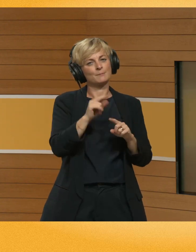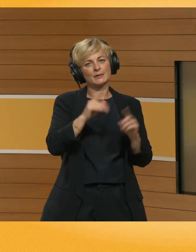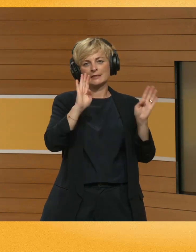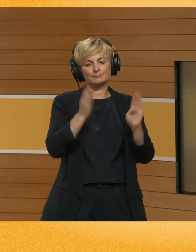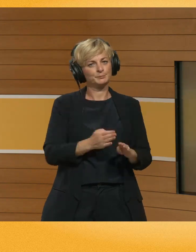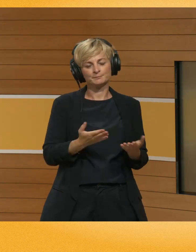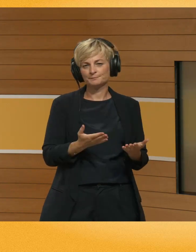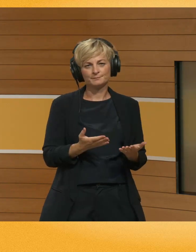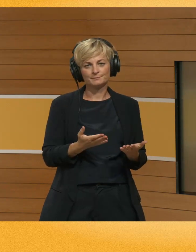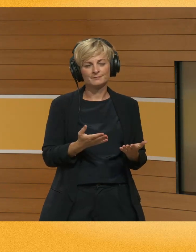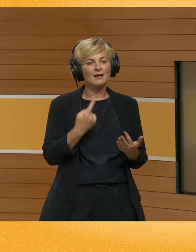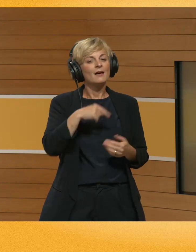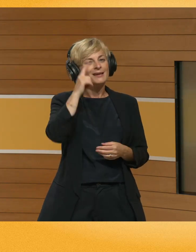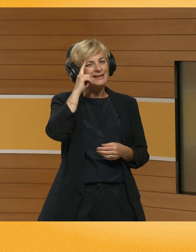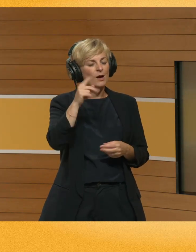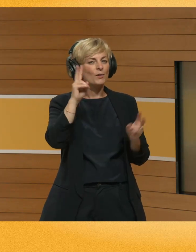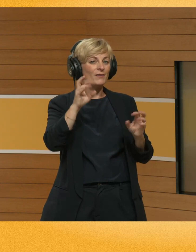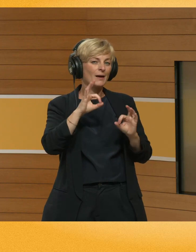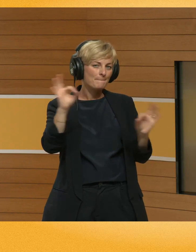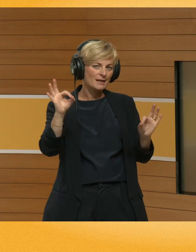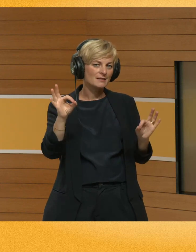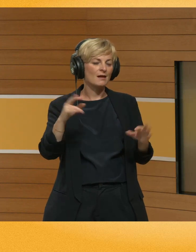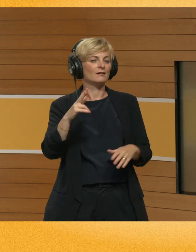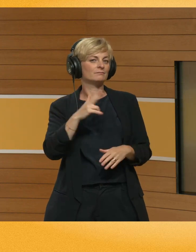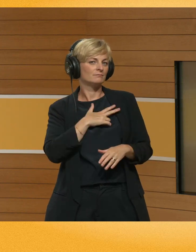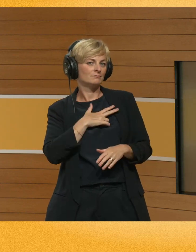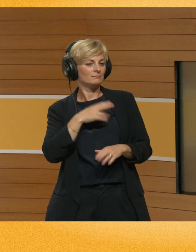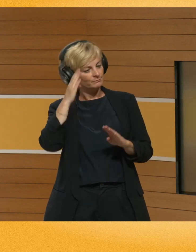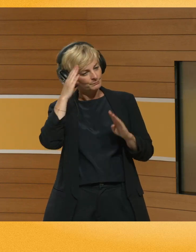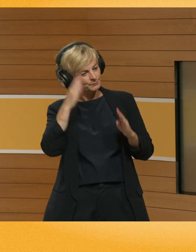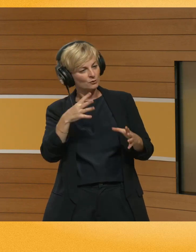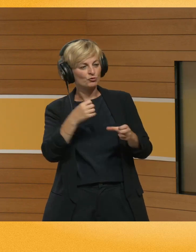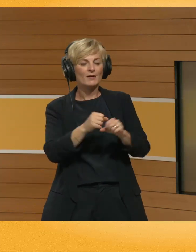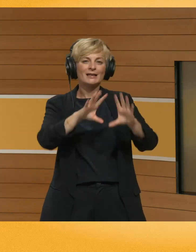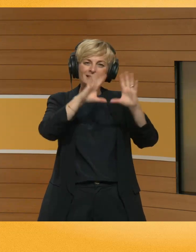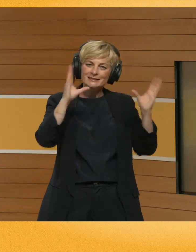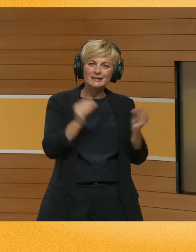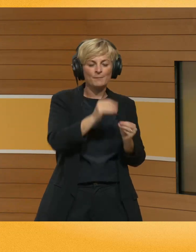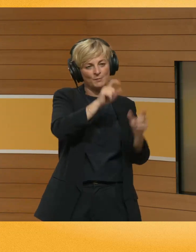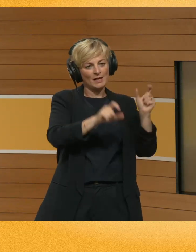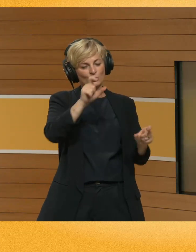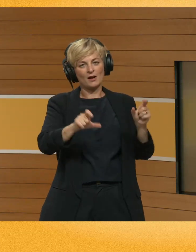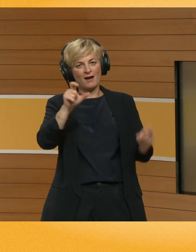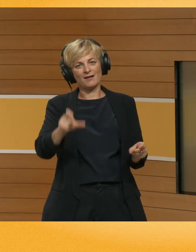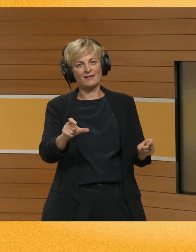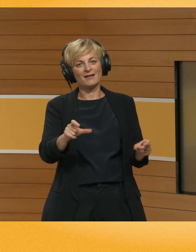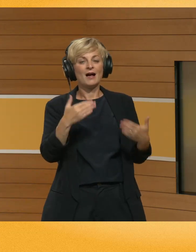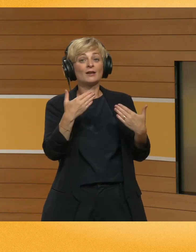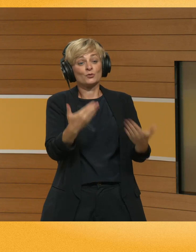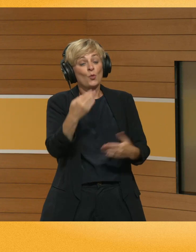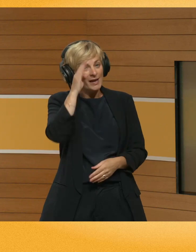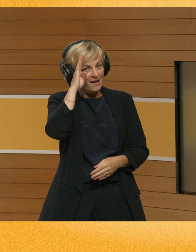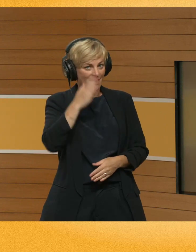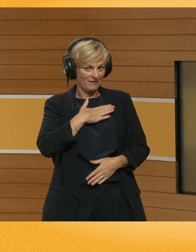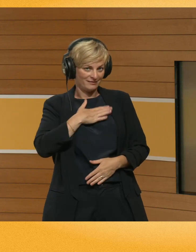more, it's certainly more Irish. It's certainly more is something that we would like to do, and I suppose a lot